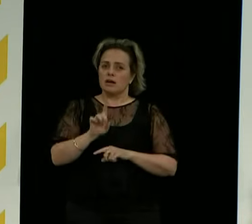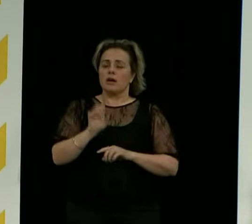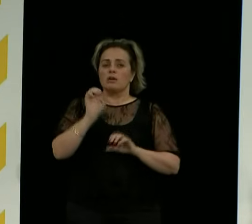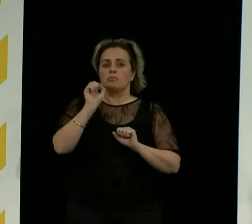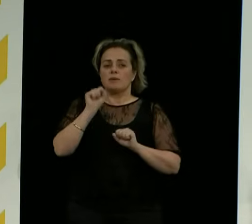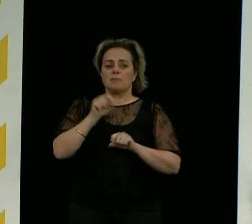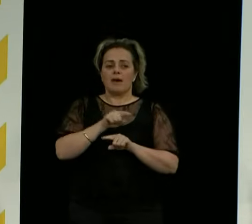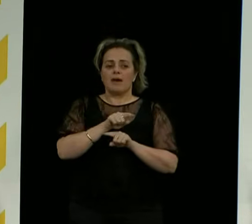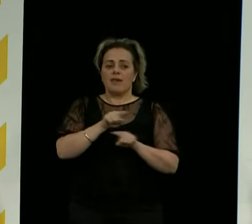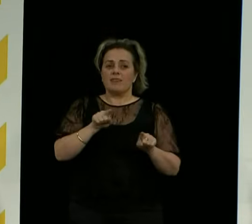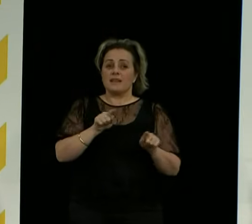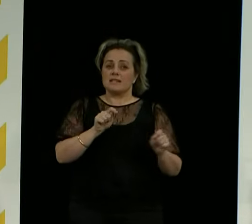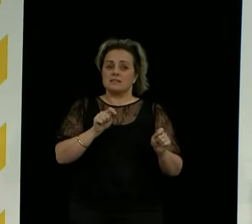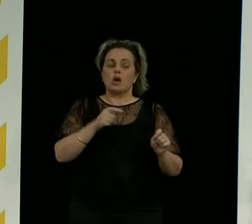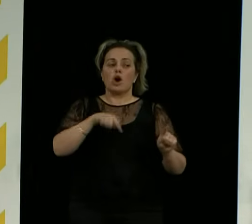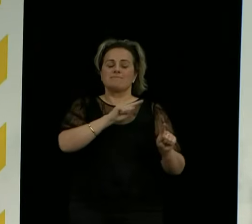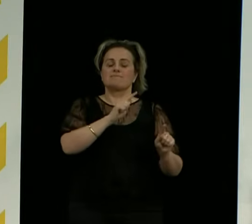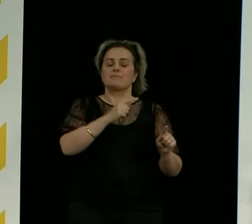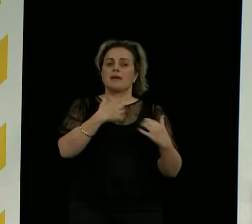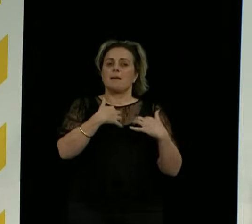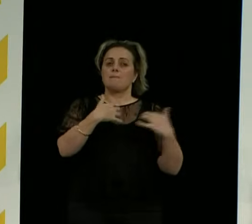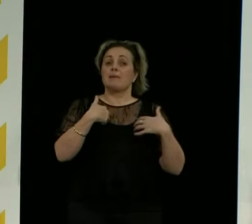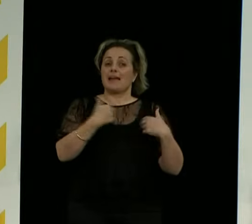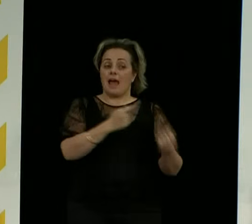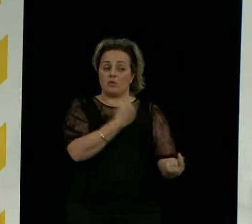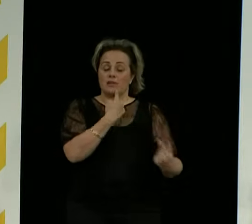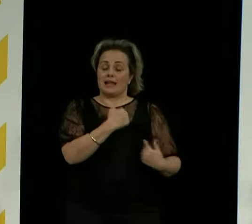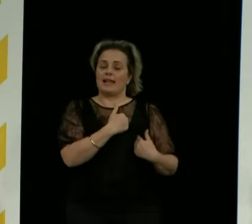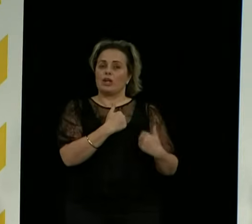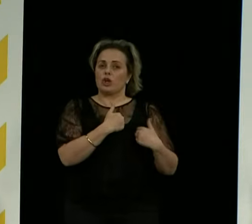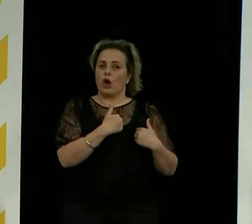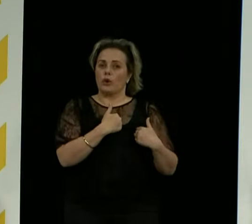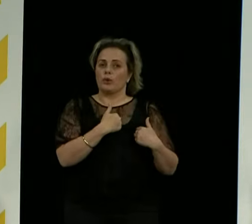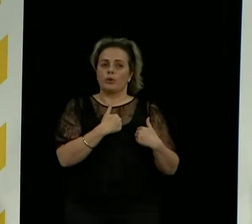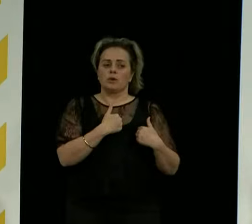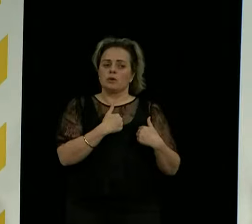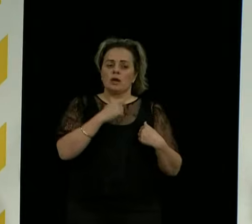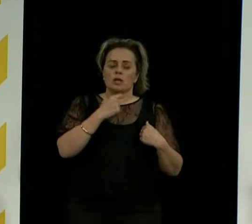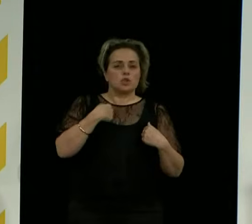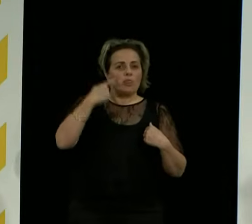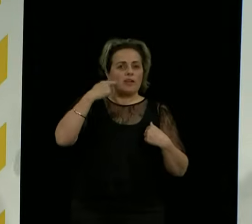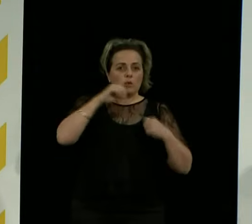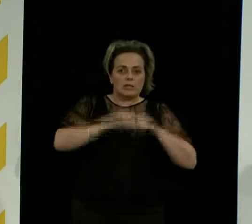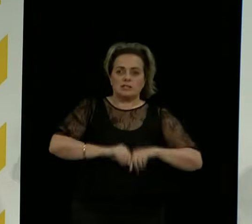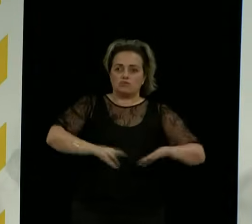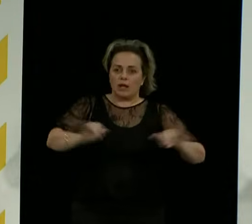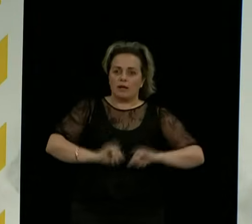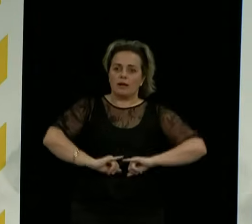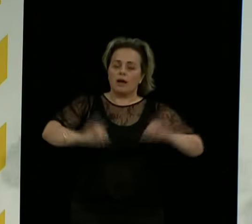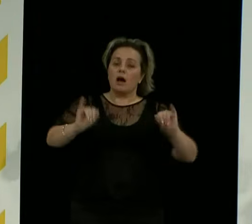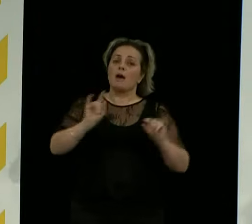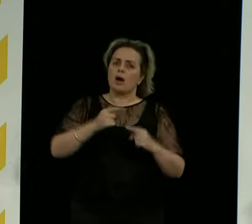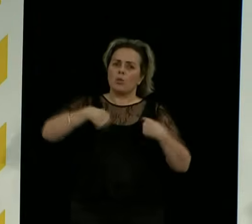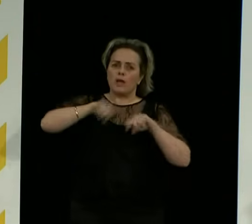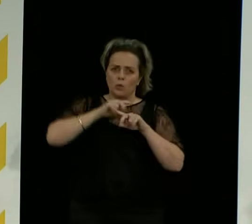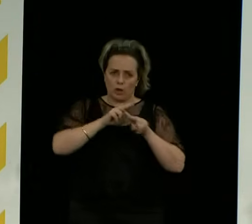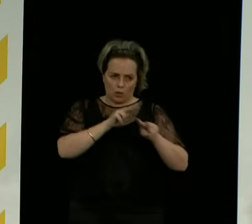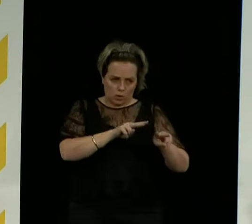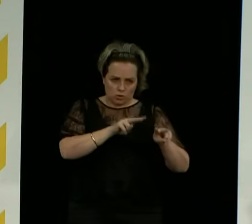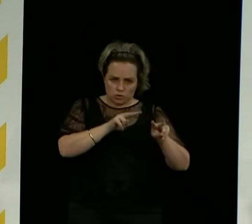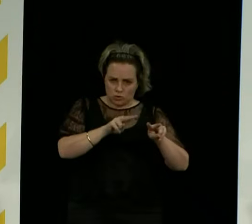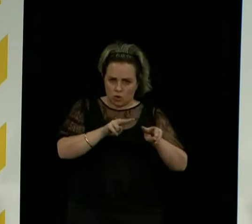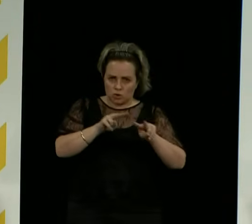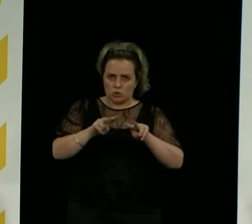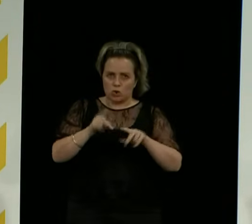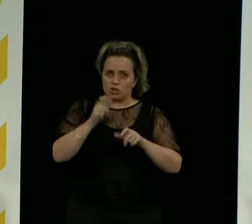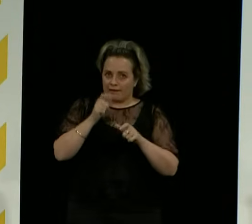changes are unlikely to contribute to uncontrolled growth in the outbreak. But we will monitor the situation very carefully